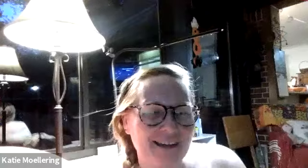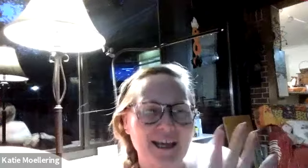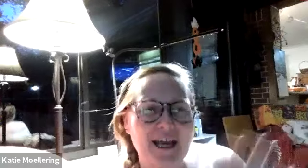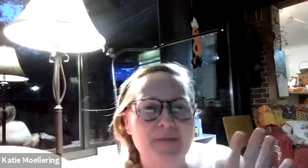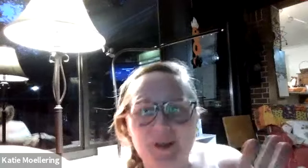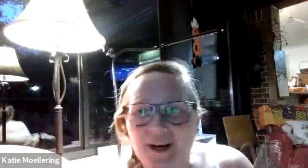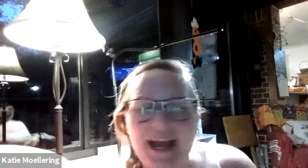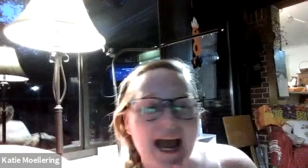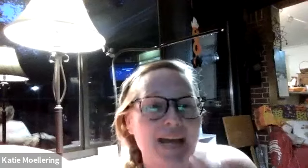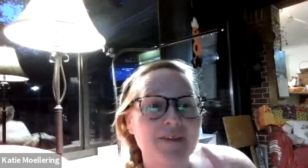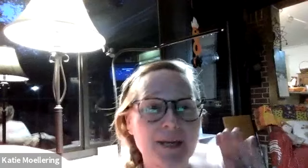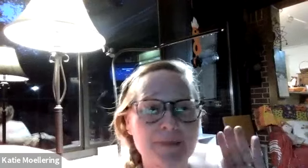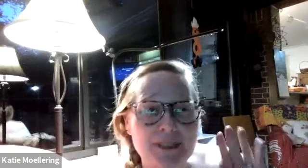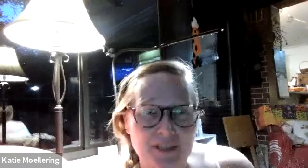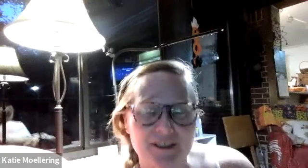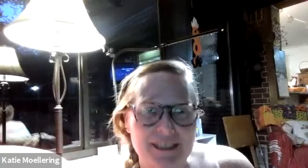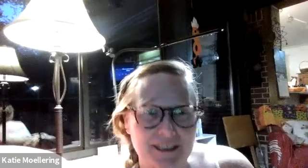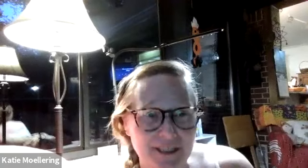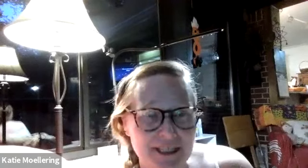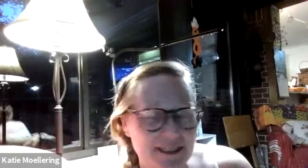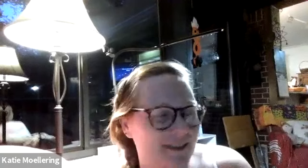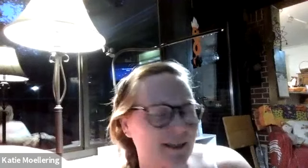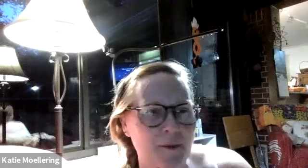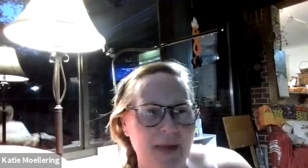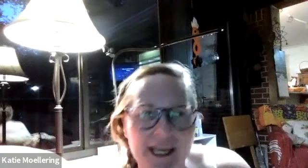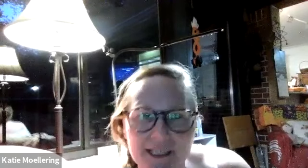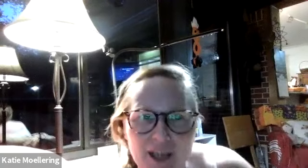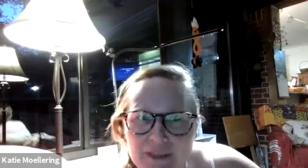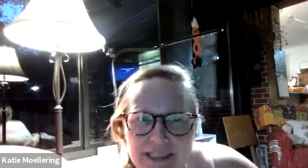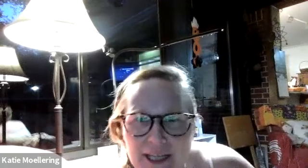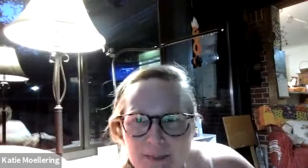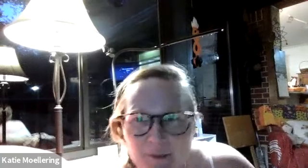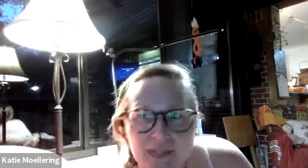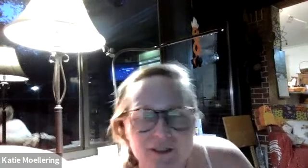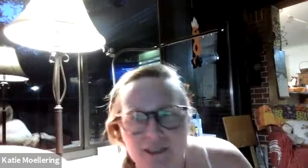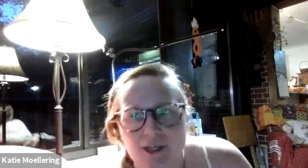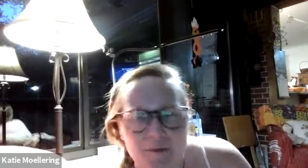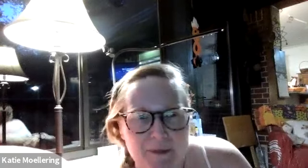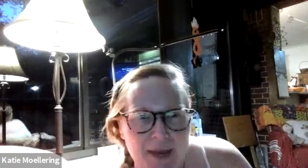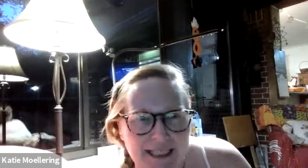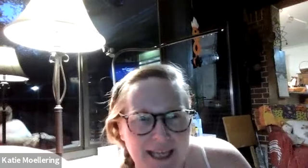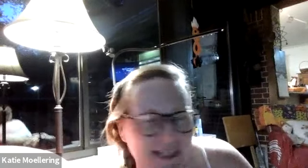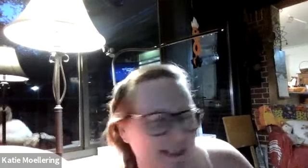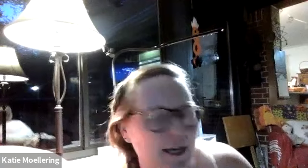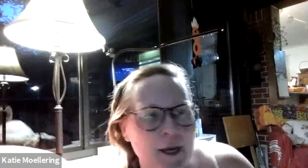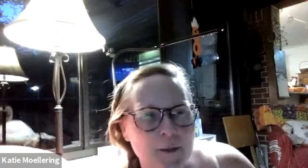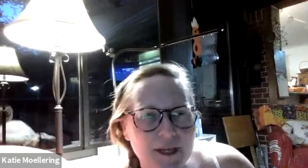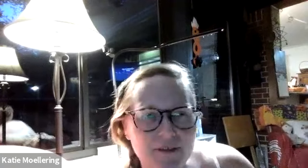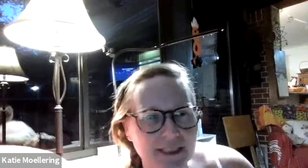Okay, I'm sorry. I've had a mysterious illness. I had a COVID test. My doctor hasn't called me back yet, but I've had